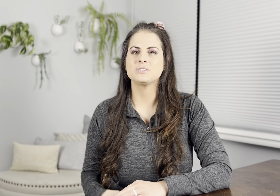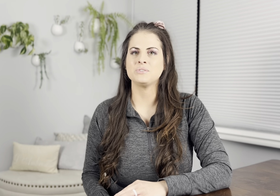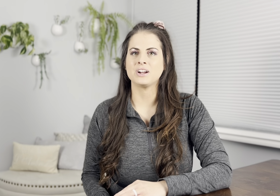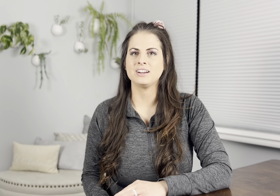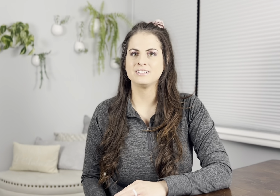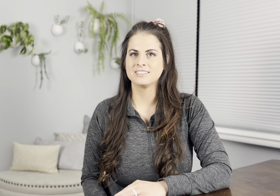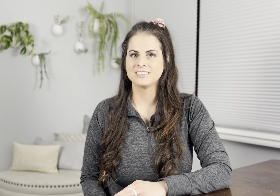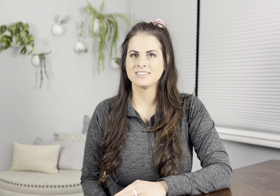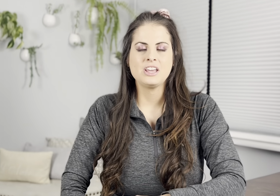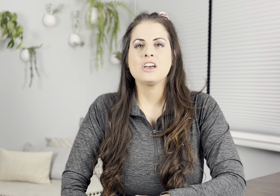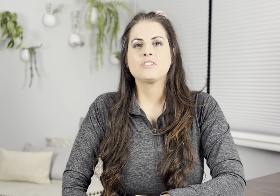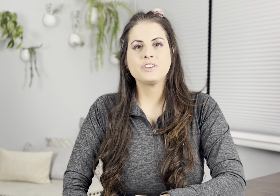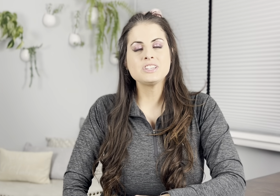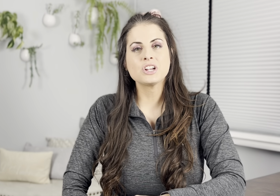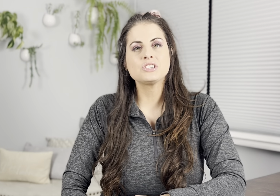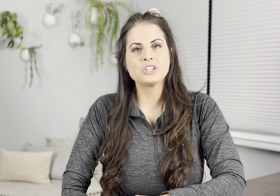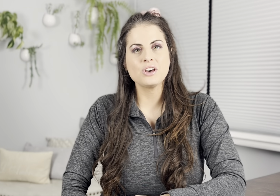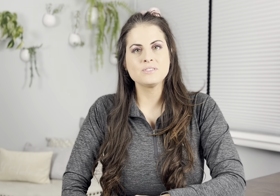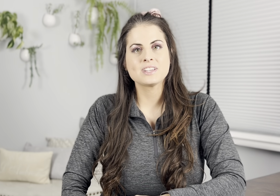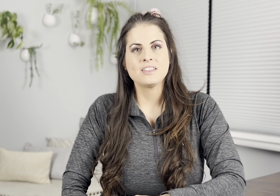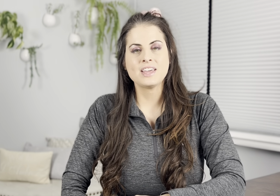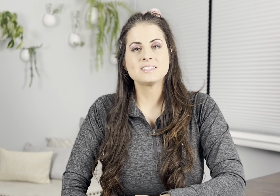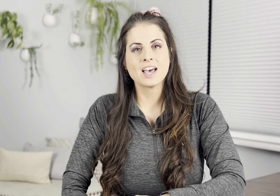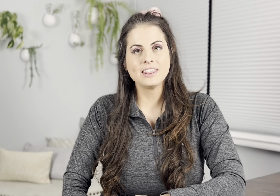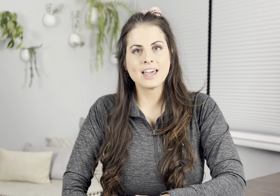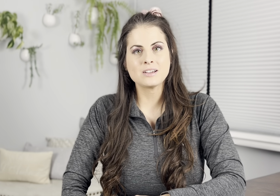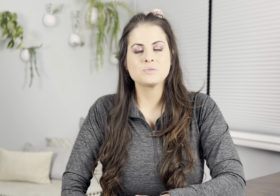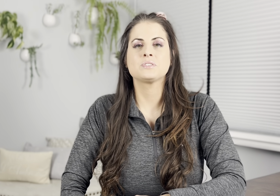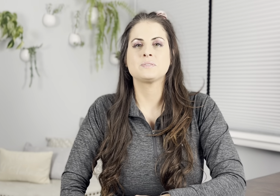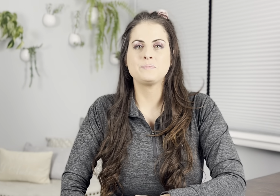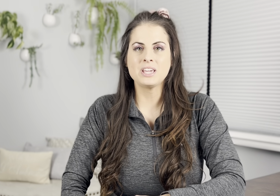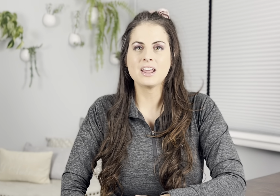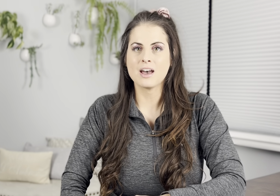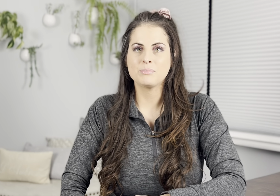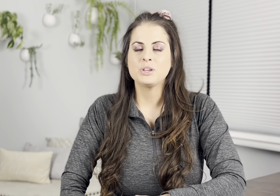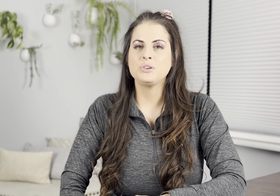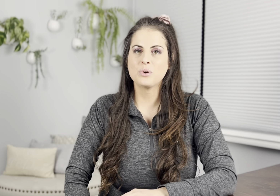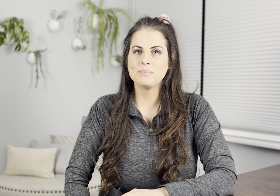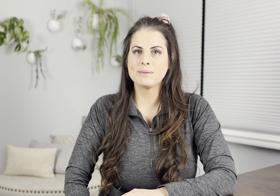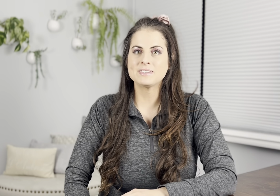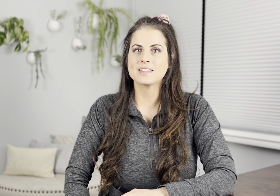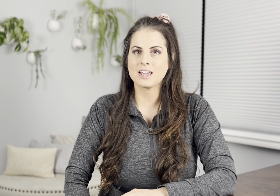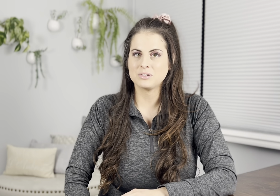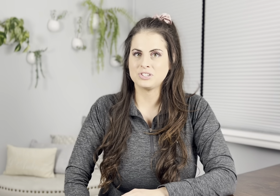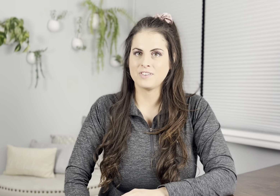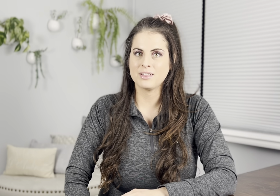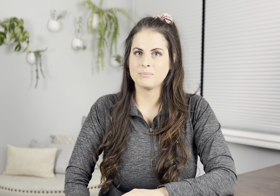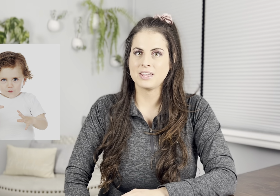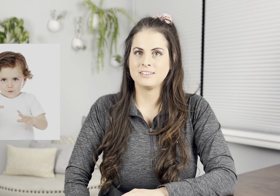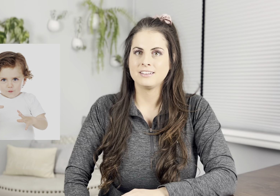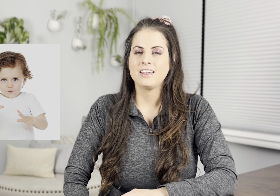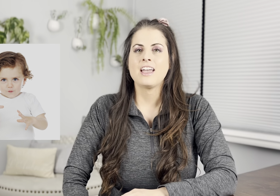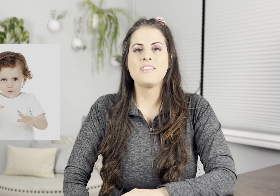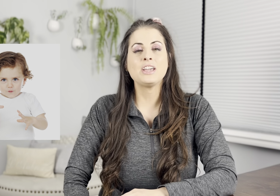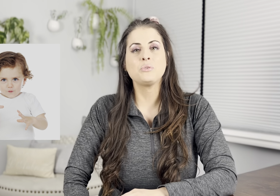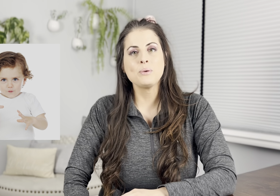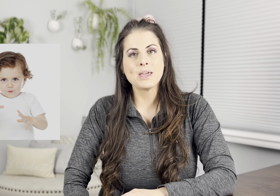sooner. Research shows that sign language will speed up your baby's language development and that your baby